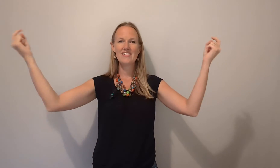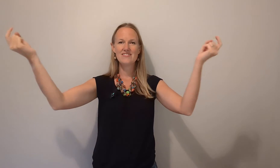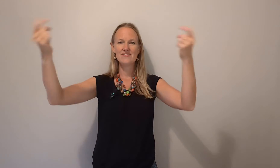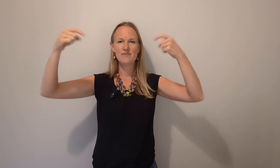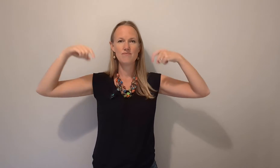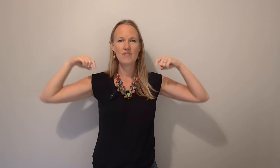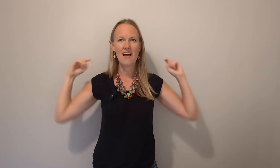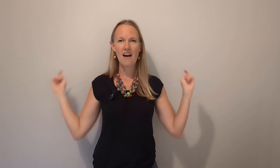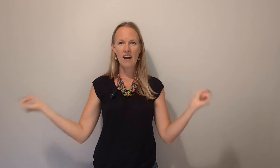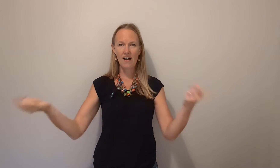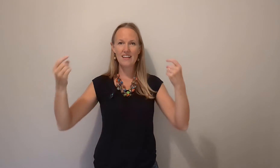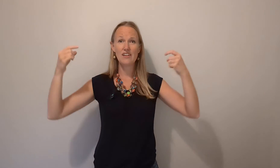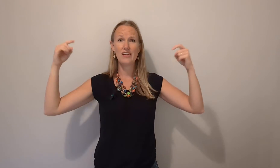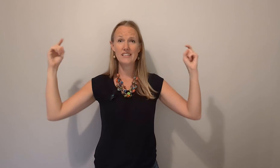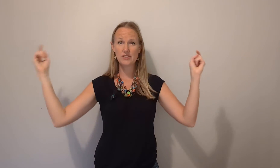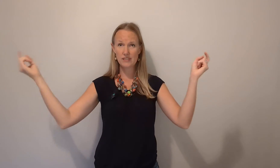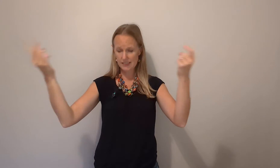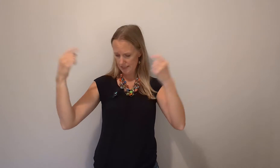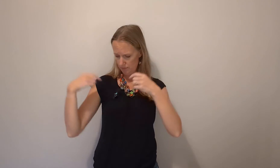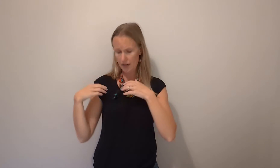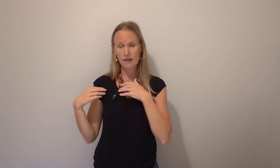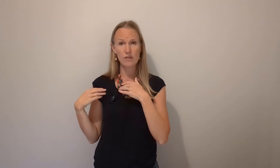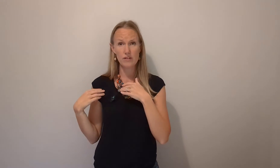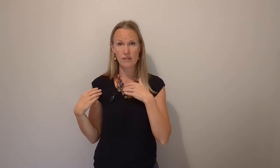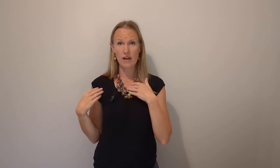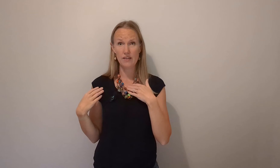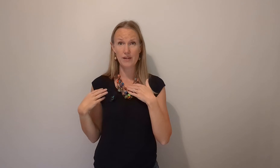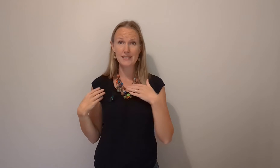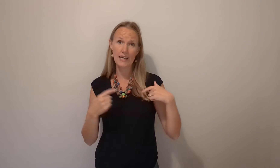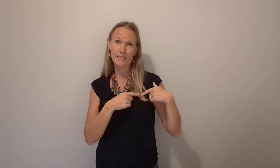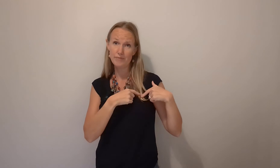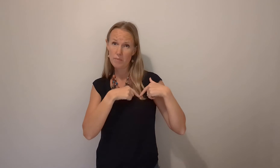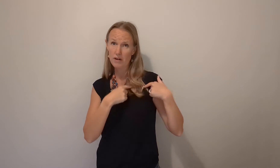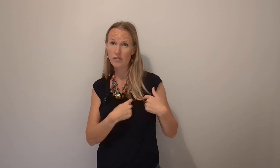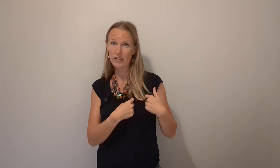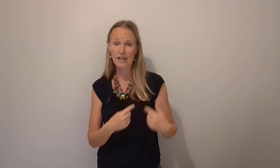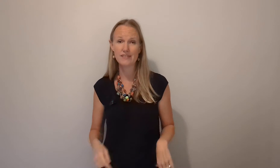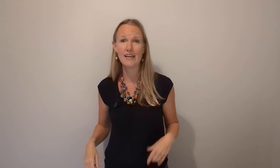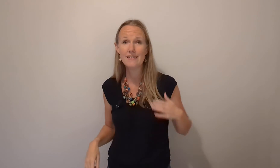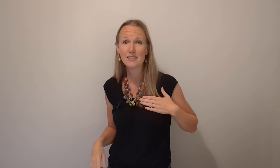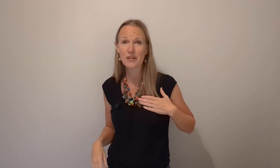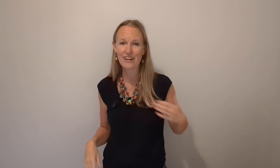hallelujah, hallelujah. I just realized I did my heart over the right side. Remember, over your left, okay? That's where your heart